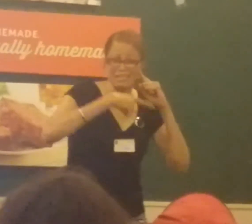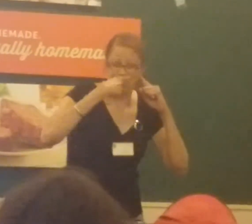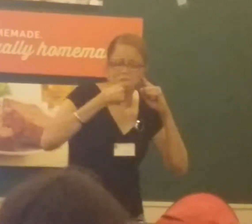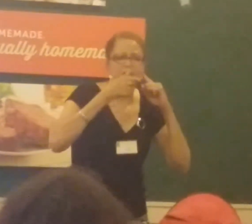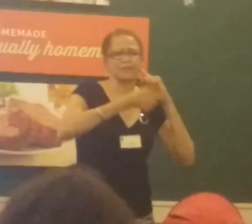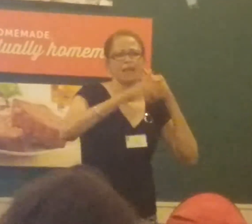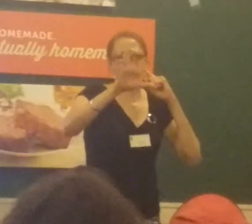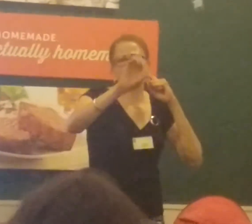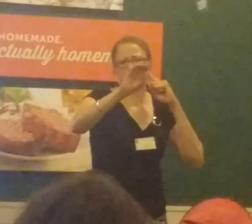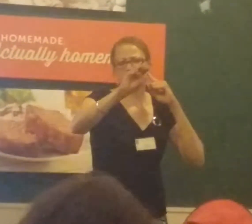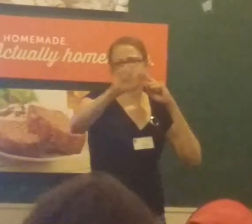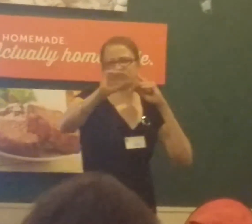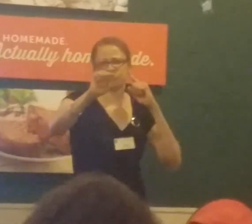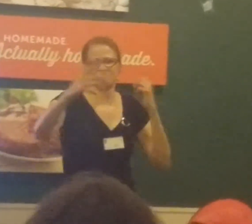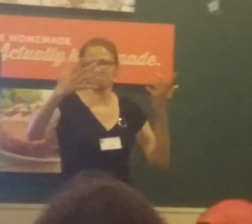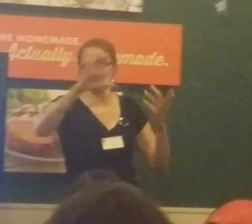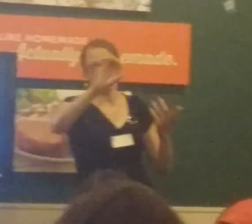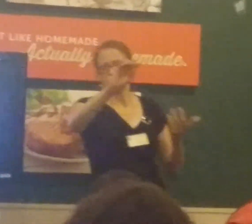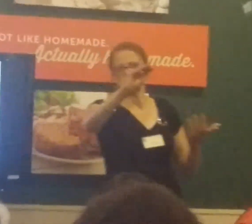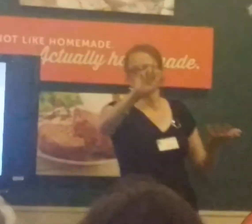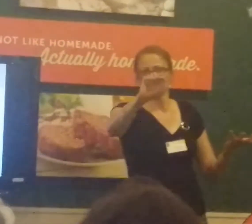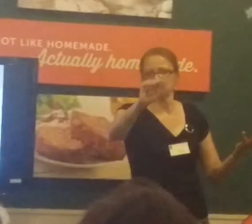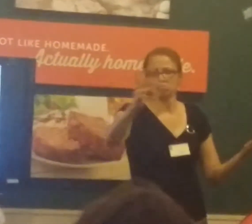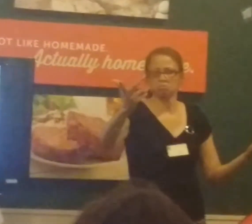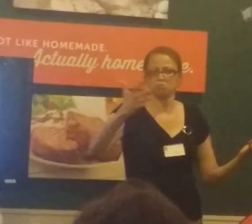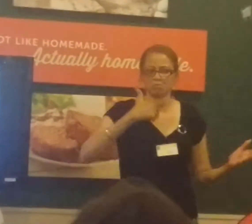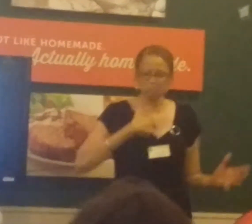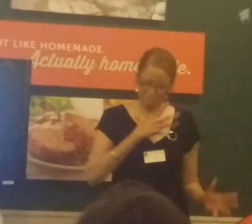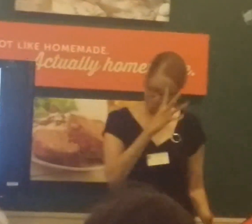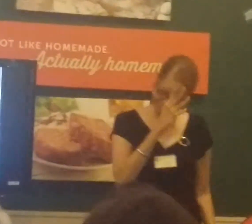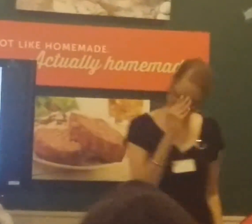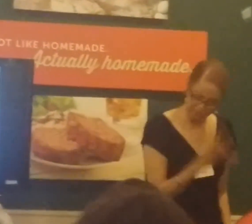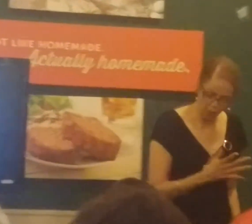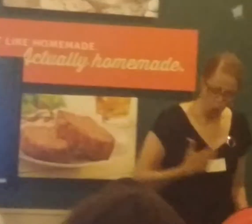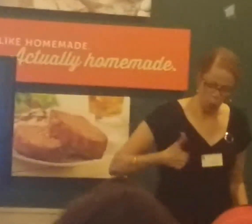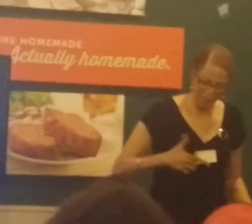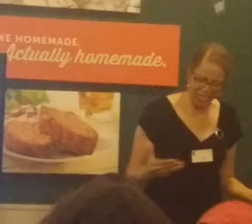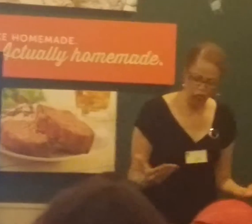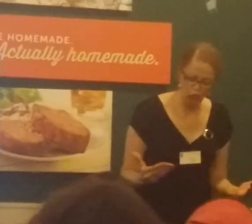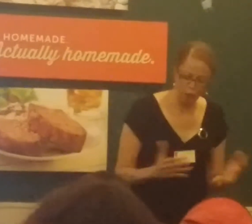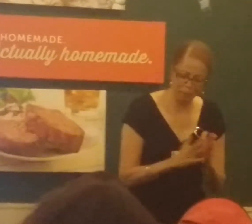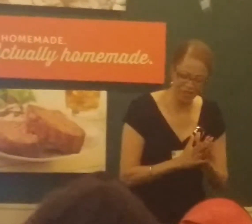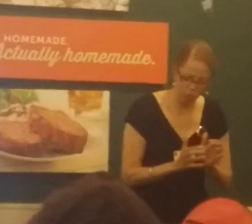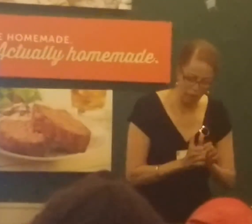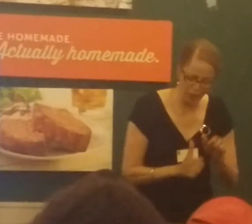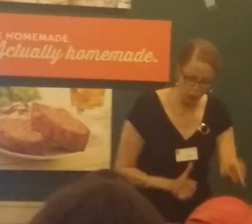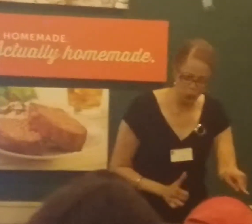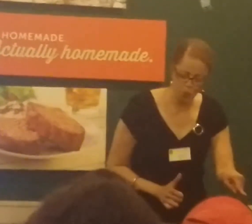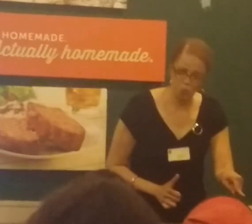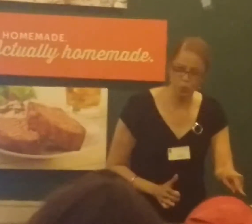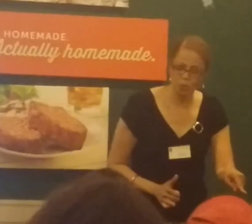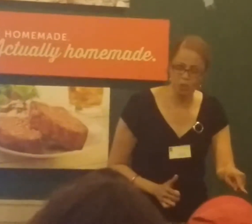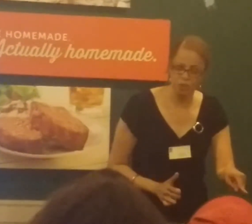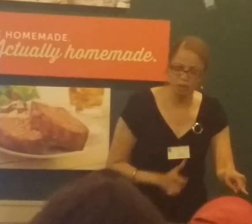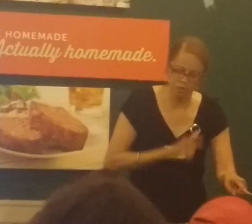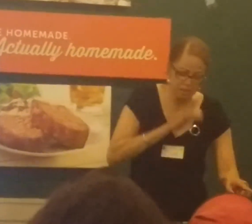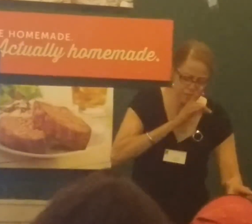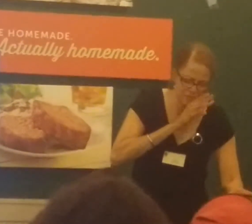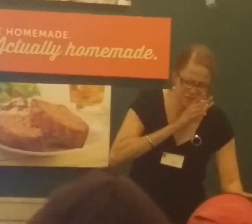lady. She was hearing. She was in a coma. And I just let her know. I said, we're here. We're praying for you. And